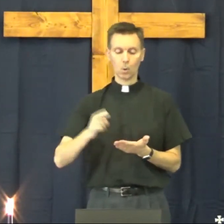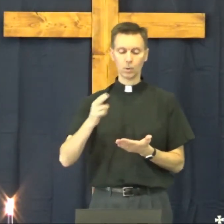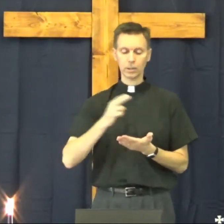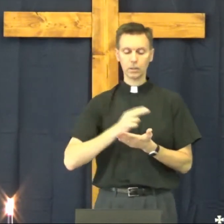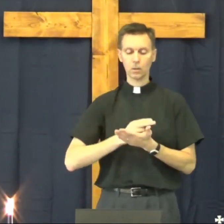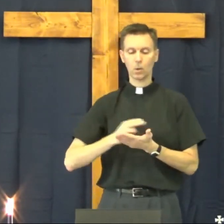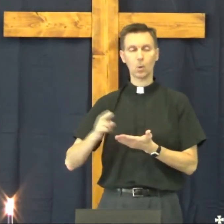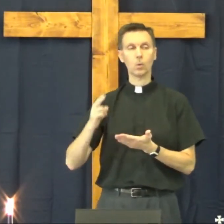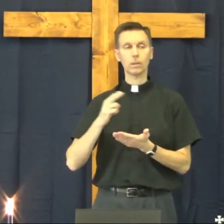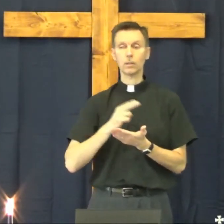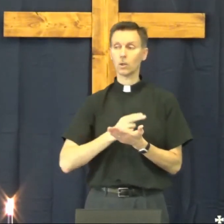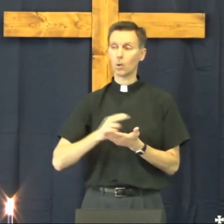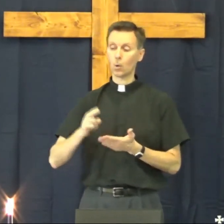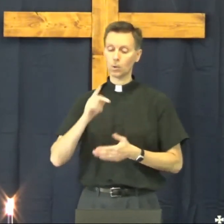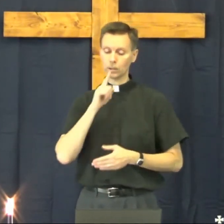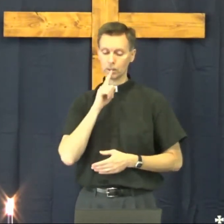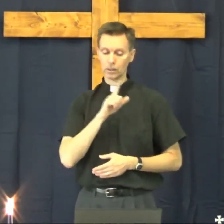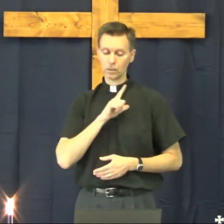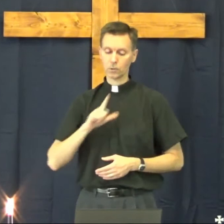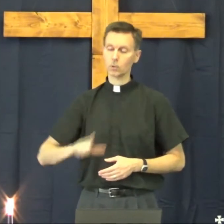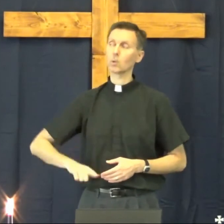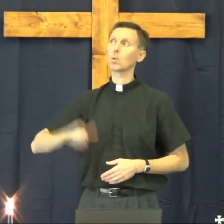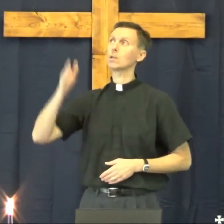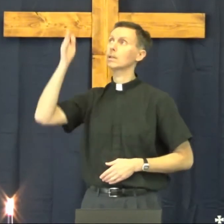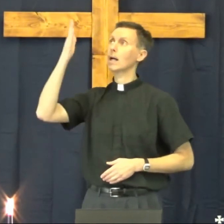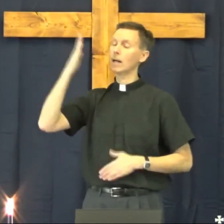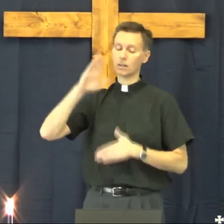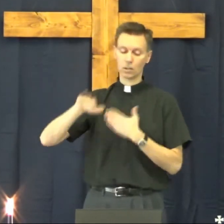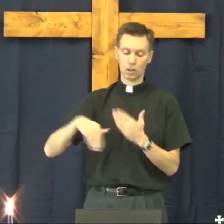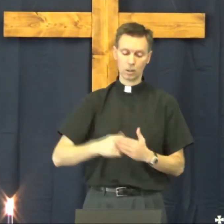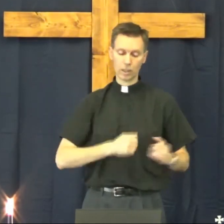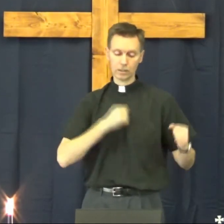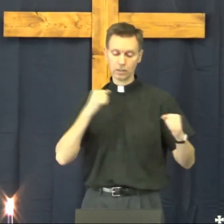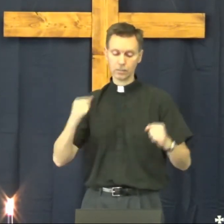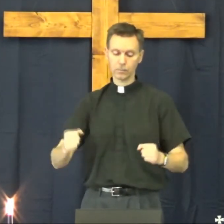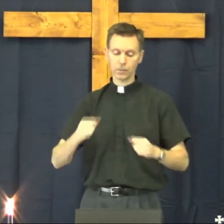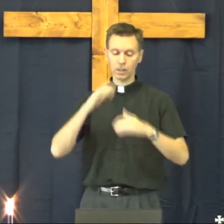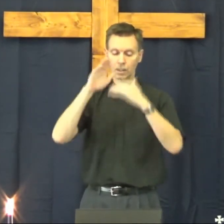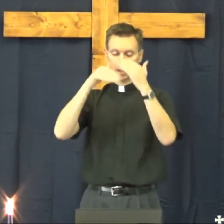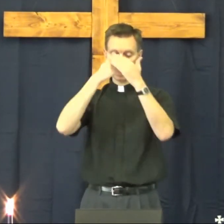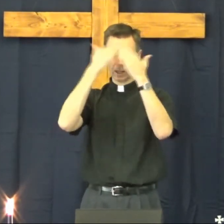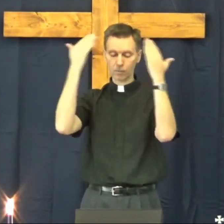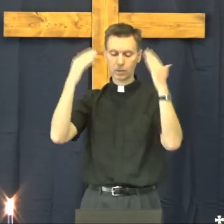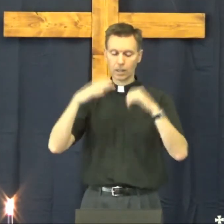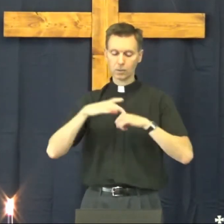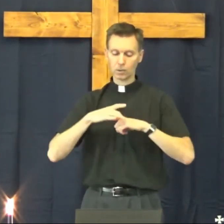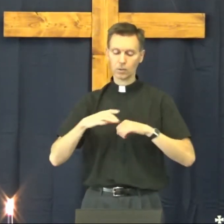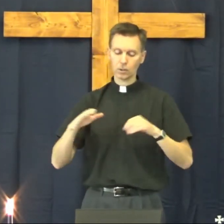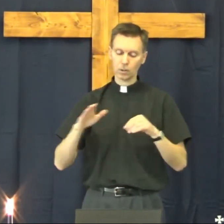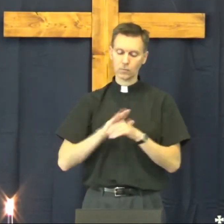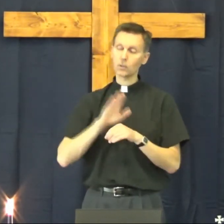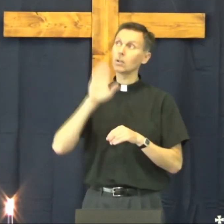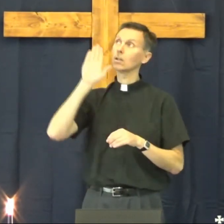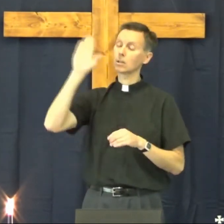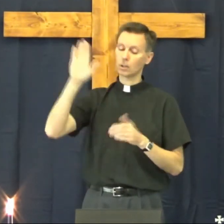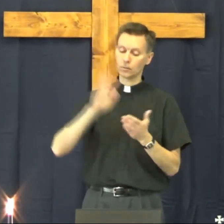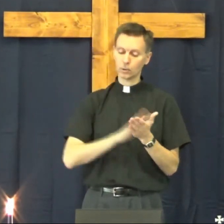Holy, holy, holy is the Lord God Almighty. Heaven and earth are full of your